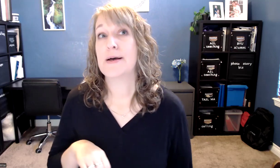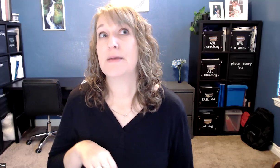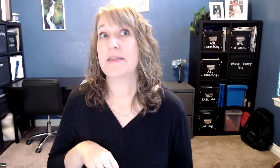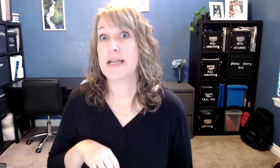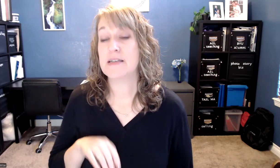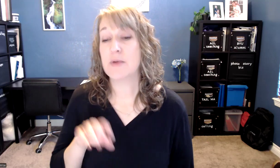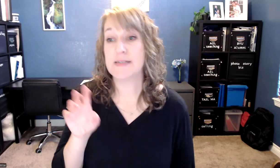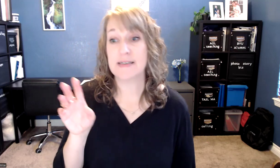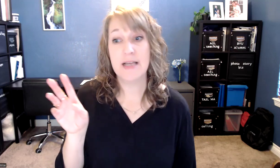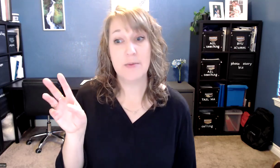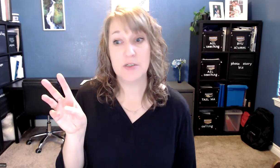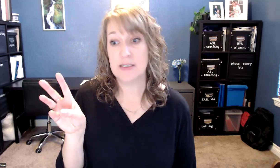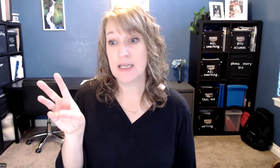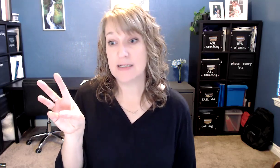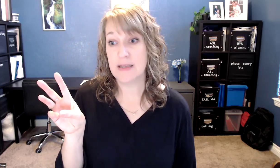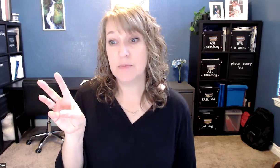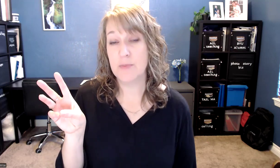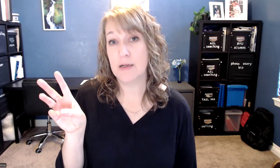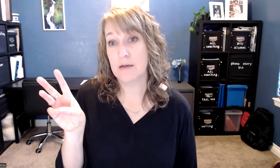And then next we have 69, which is again the same movement.